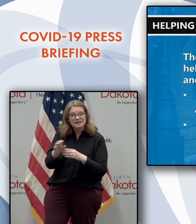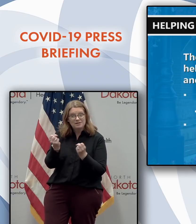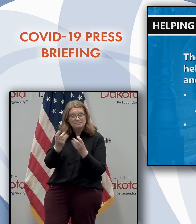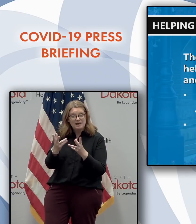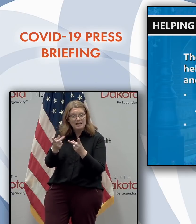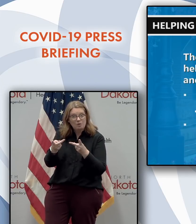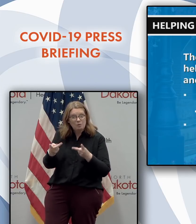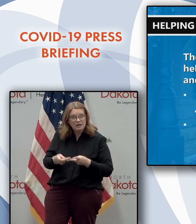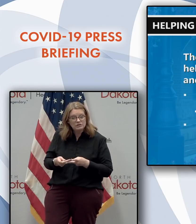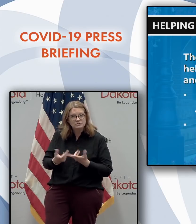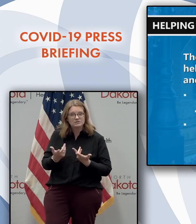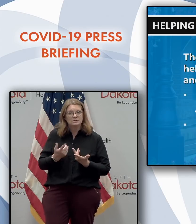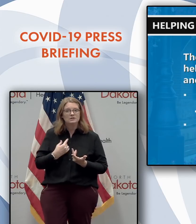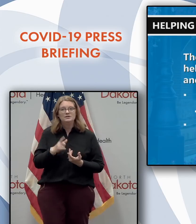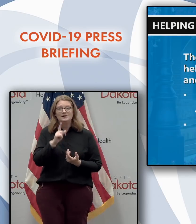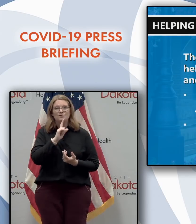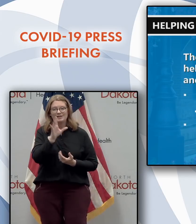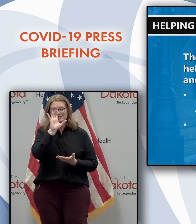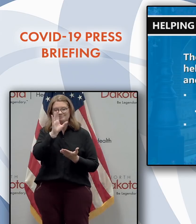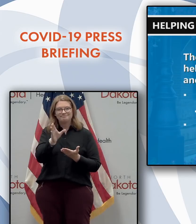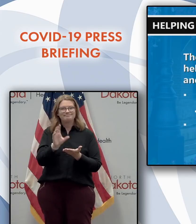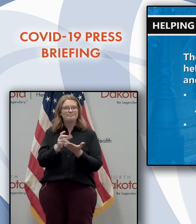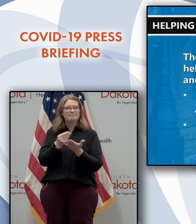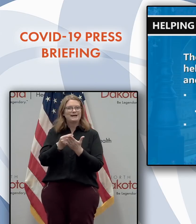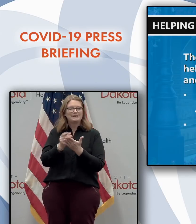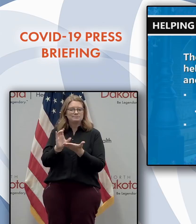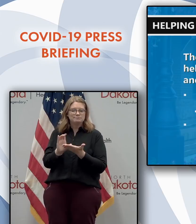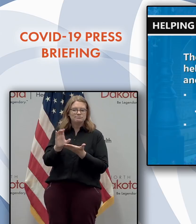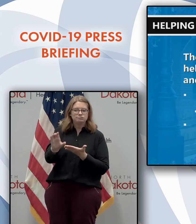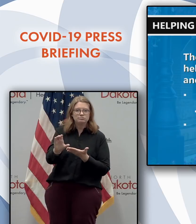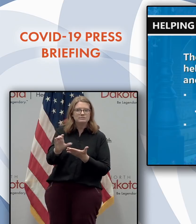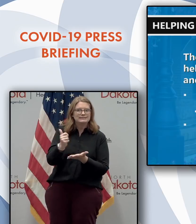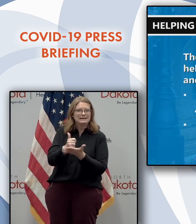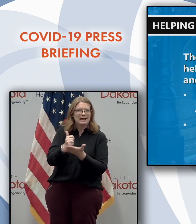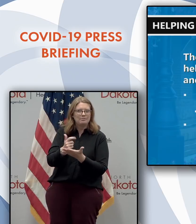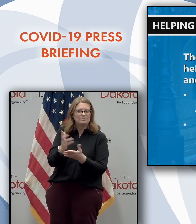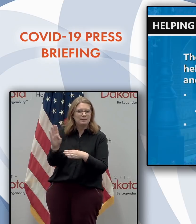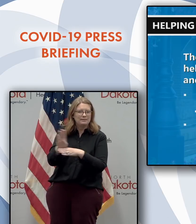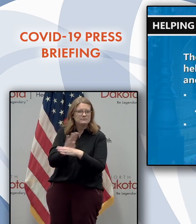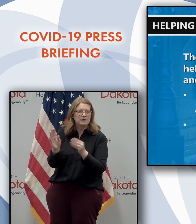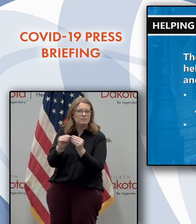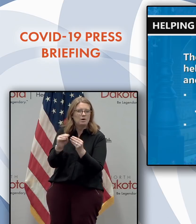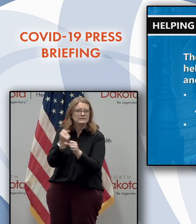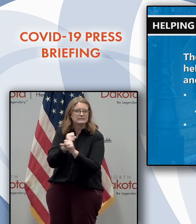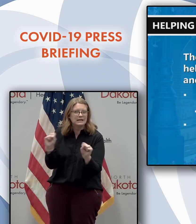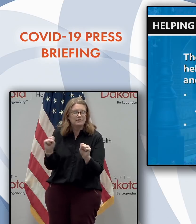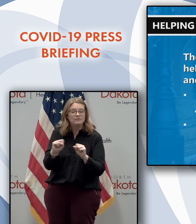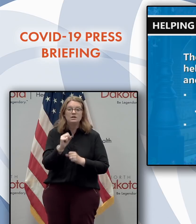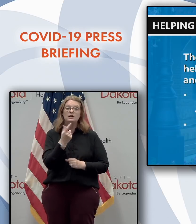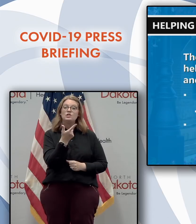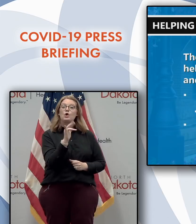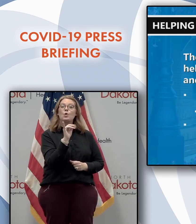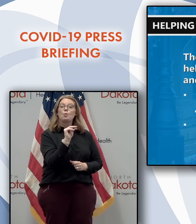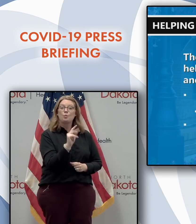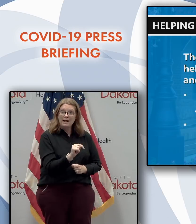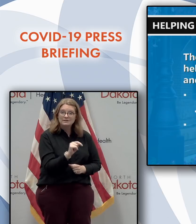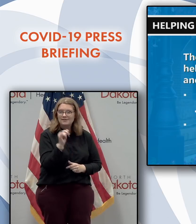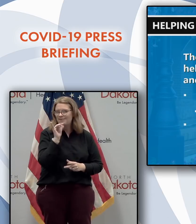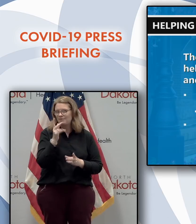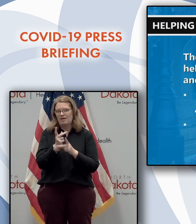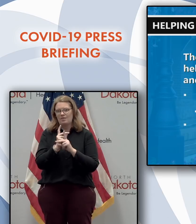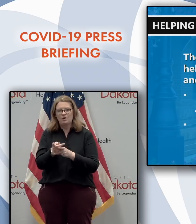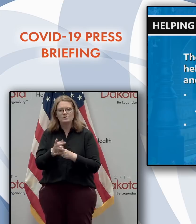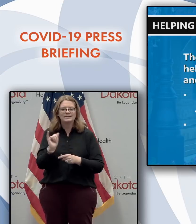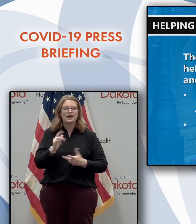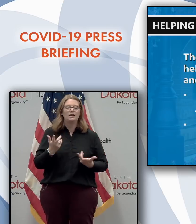direct investments to reduce the COVID-19 spread. And that would, again, these are grants, not loans. Investments could